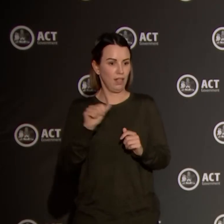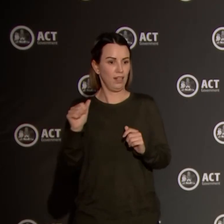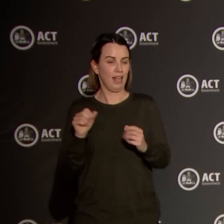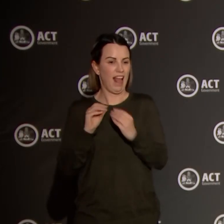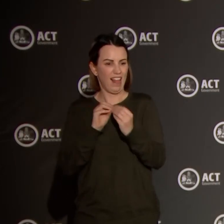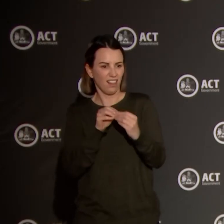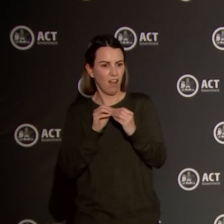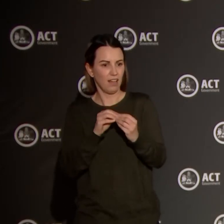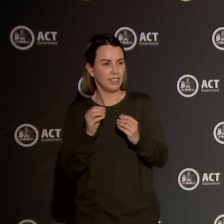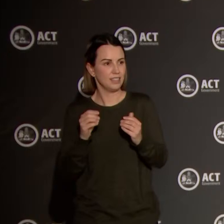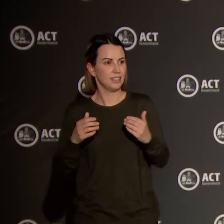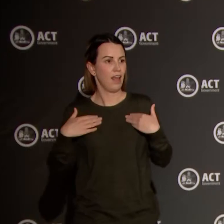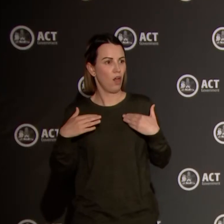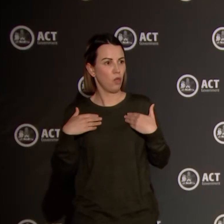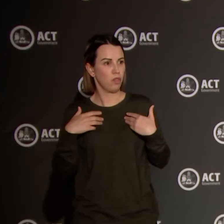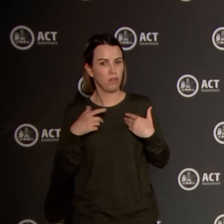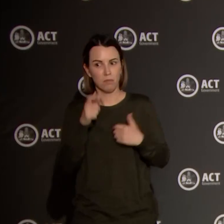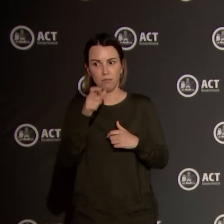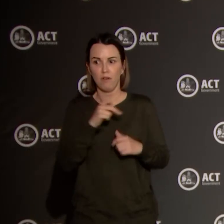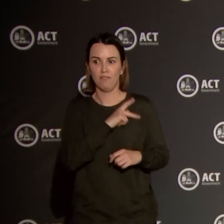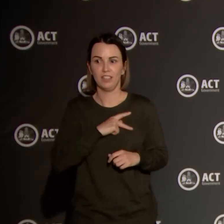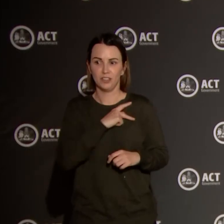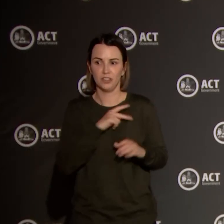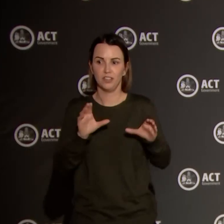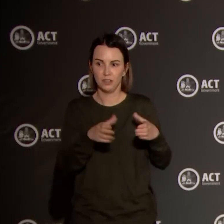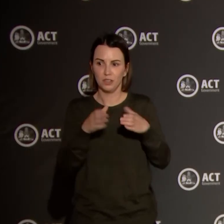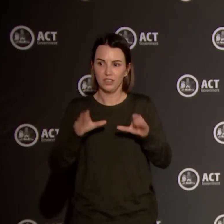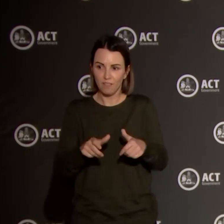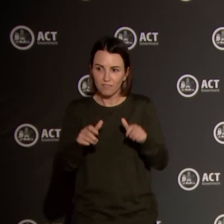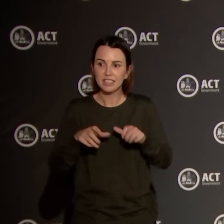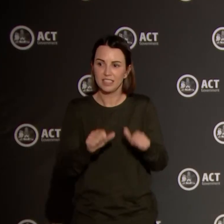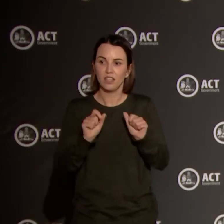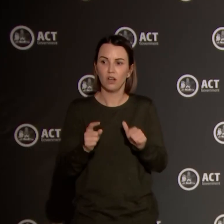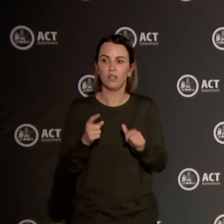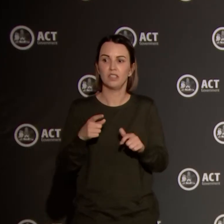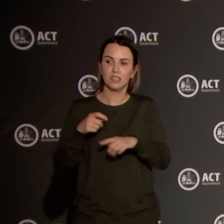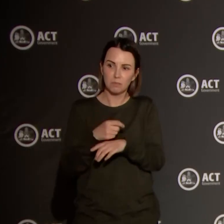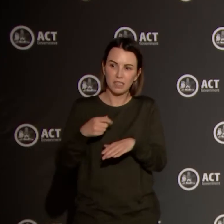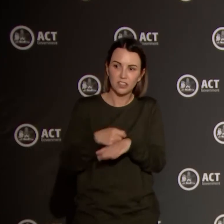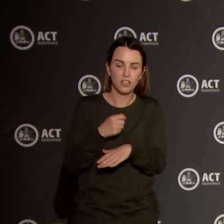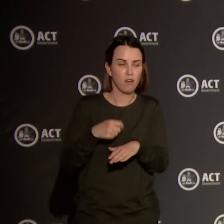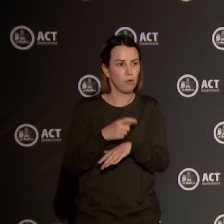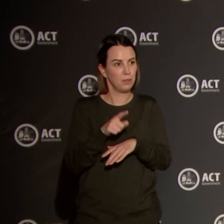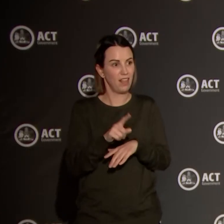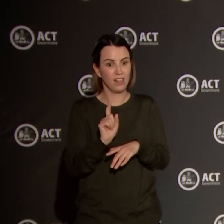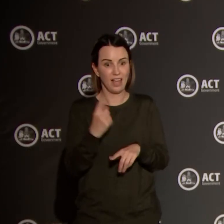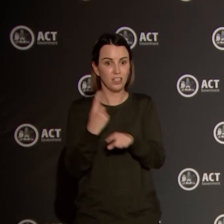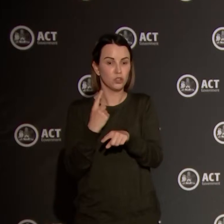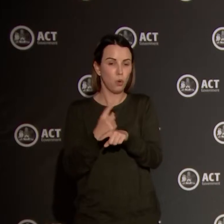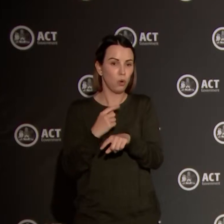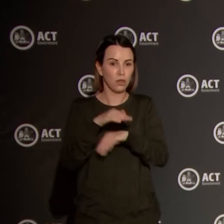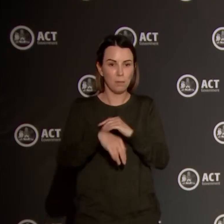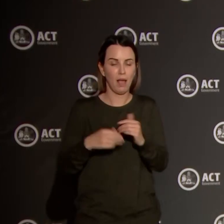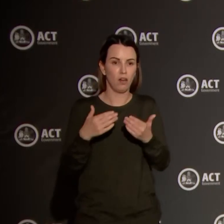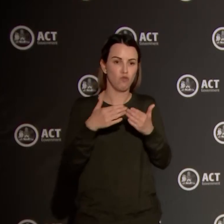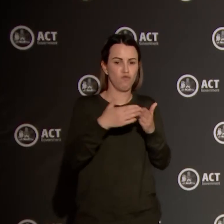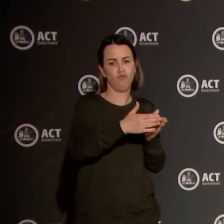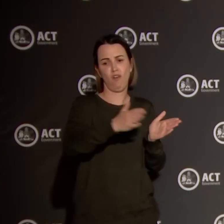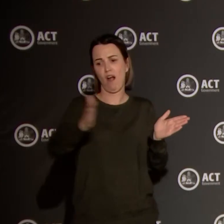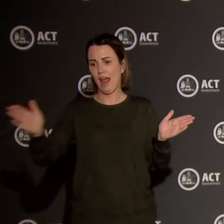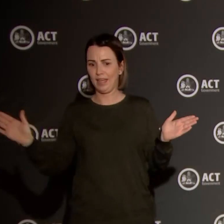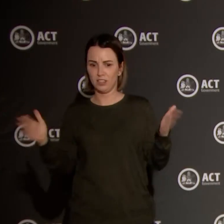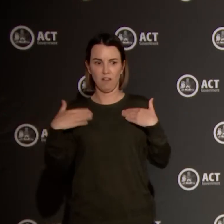the AHPPC's statement that came out on Friday did talk about a very wide range of healthcare workers.